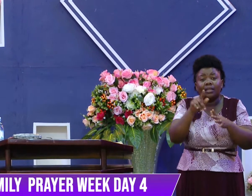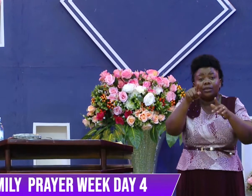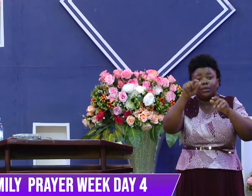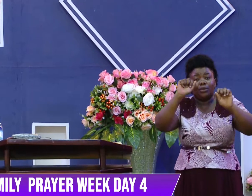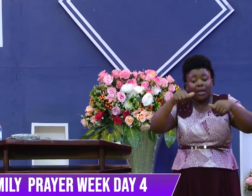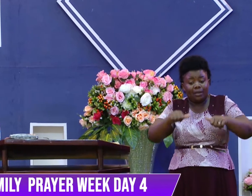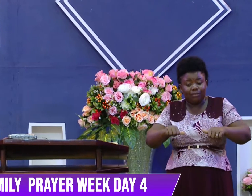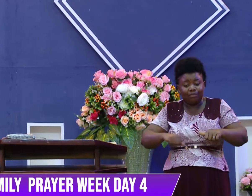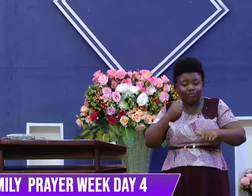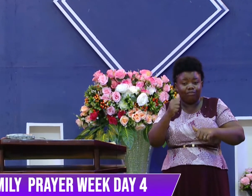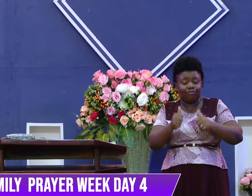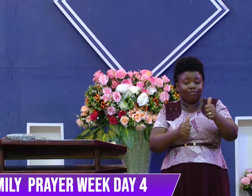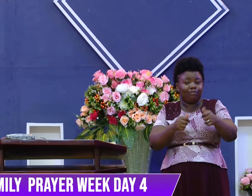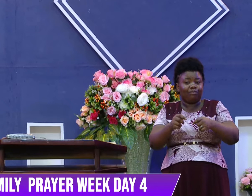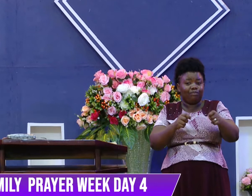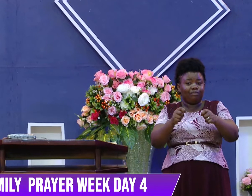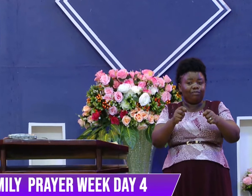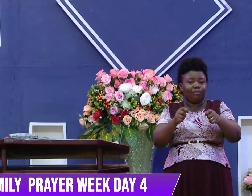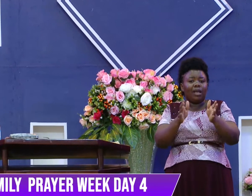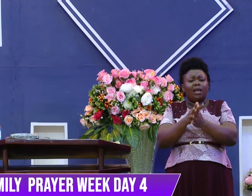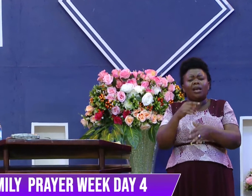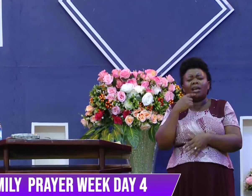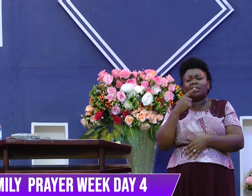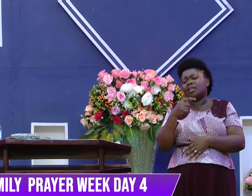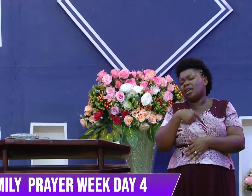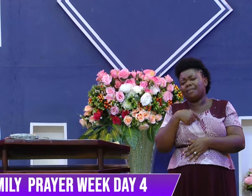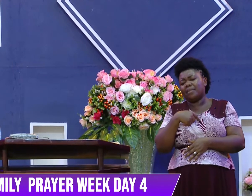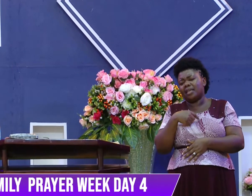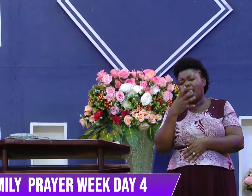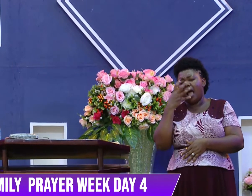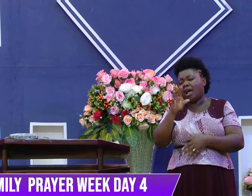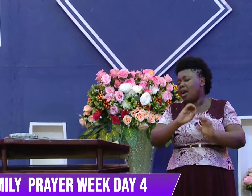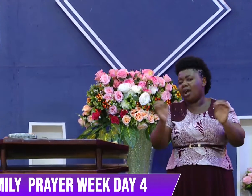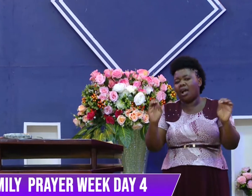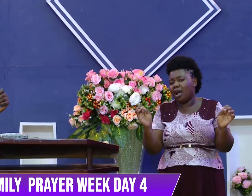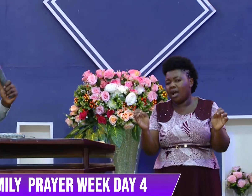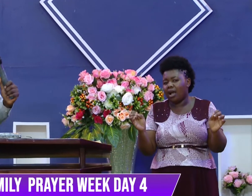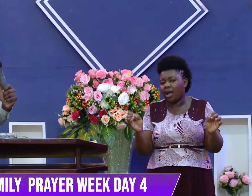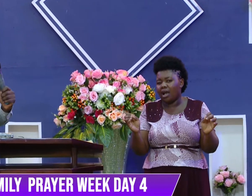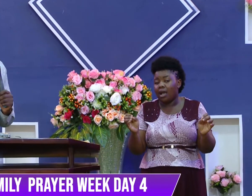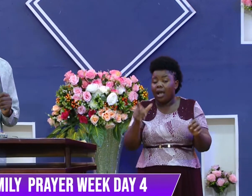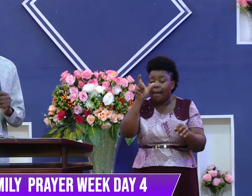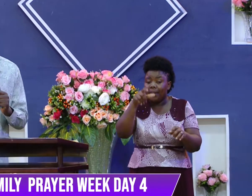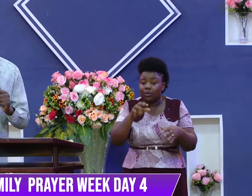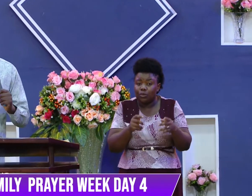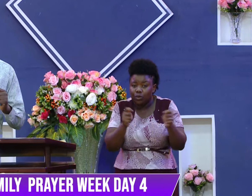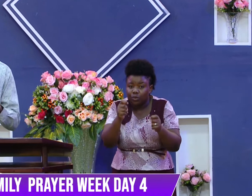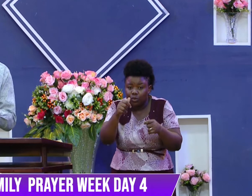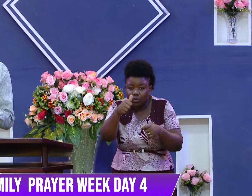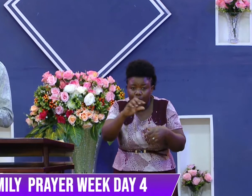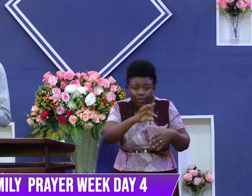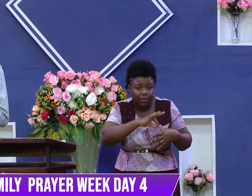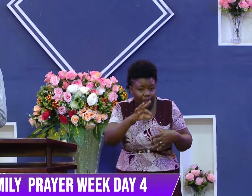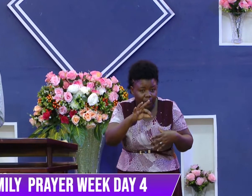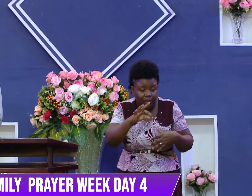you, when you can control yourself and say, I will not quarrel to anyone, a person who guards